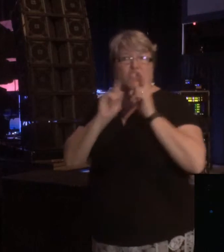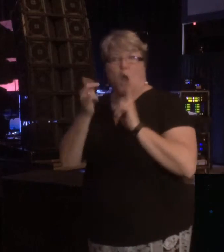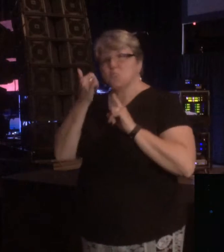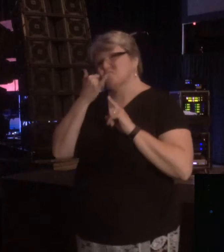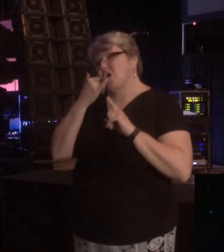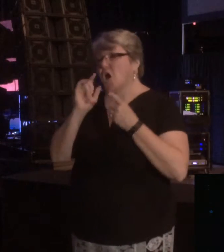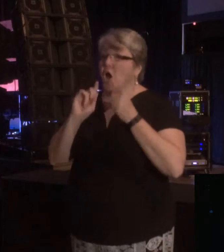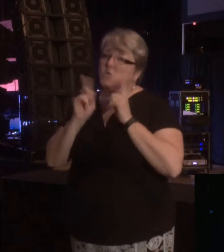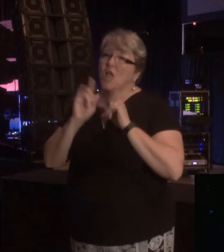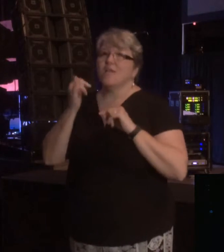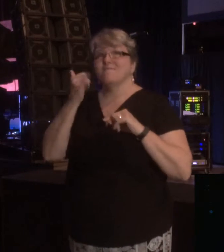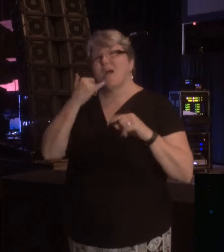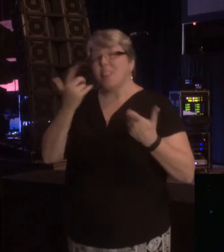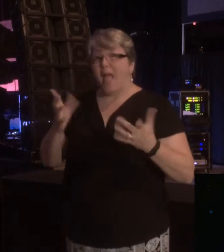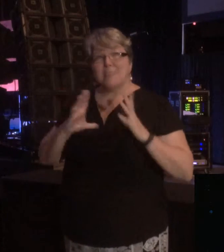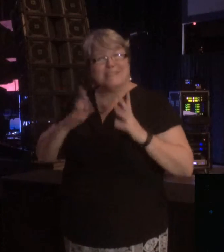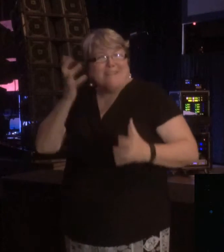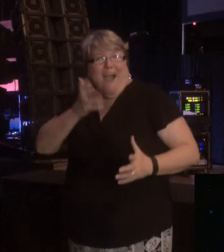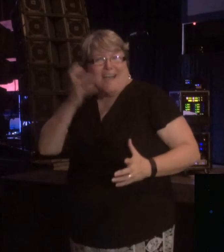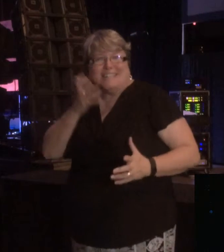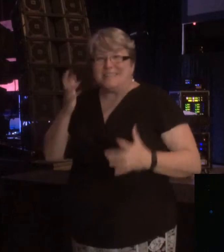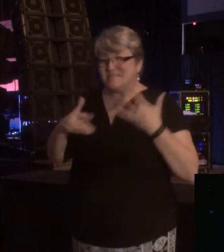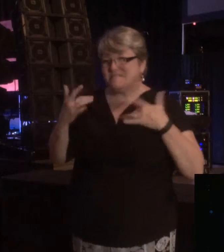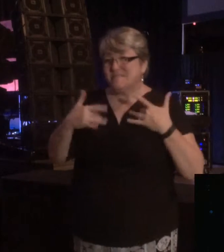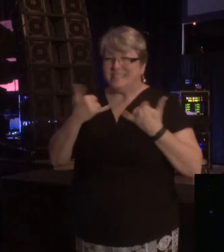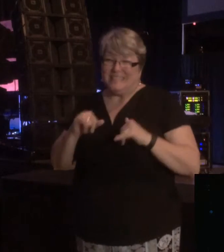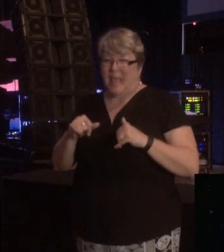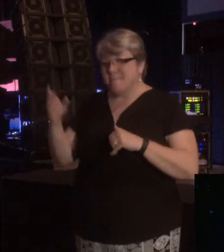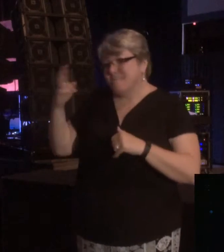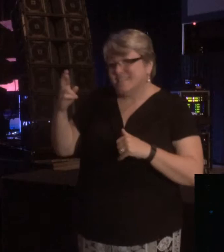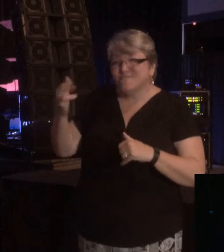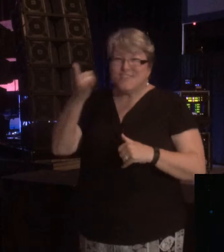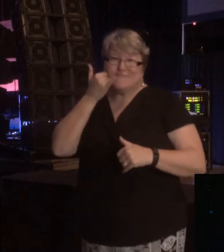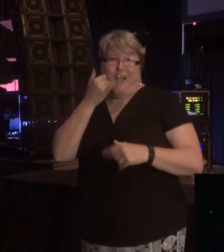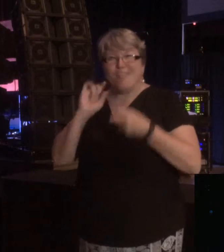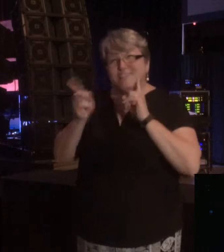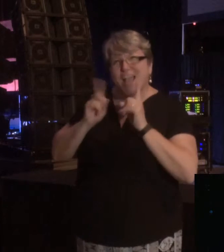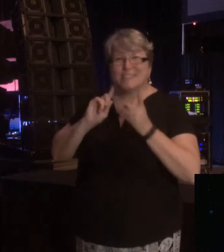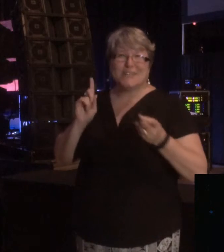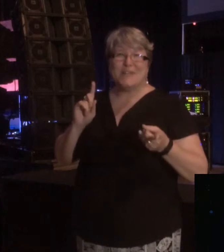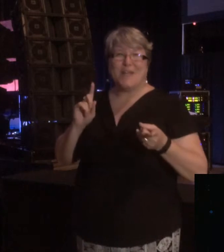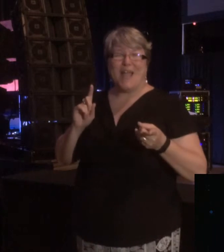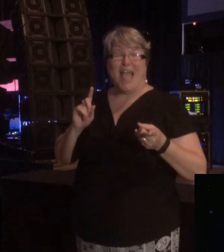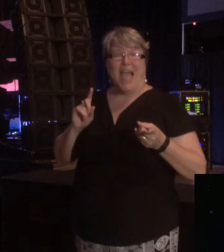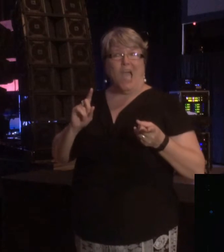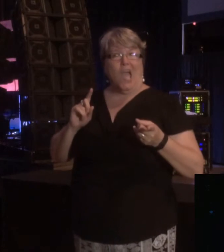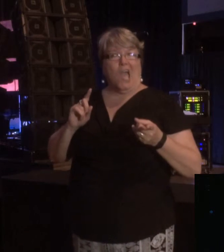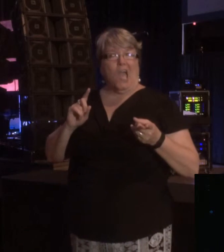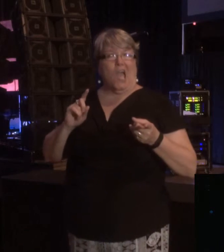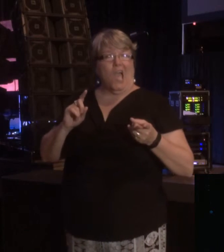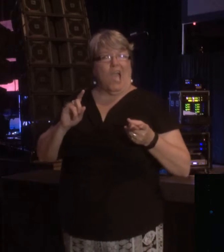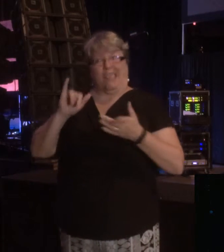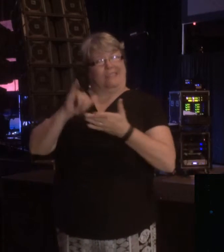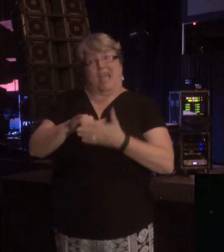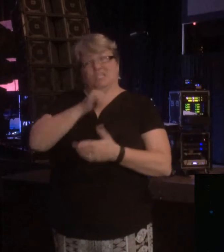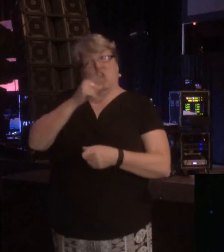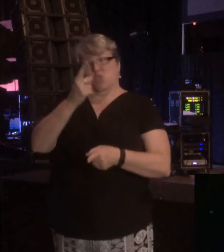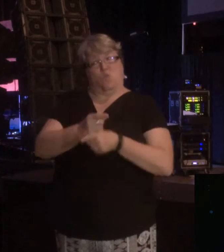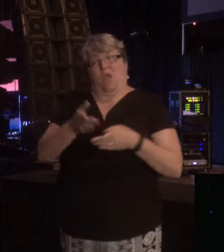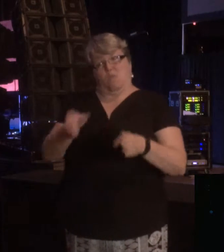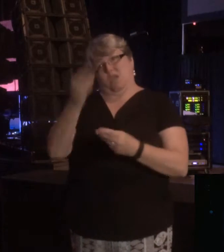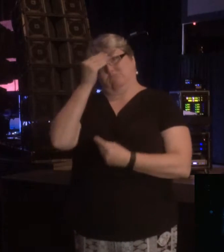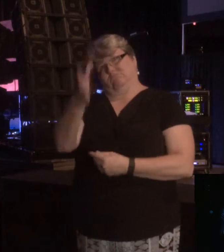literally was into just hanging out and having a great time. And I would just encourage you, if when you're